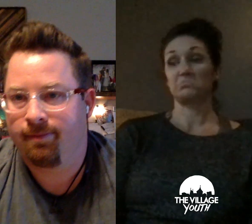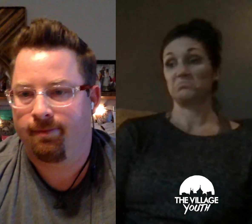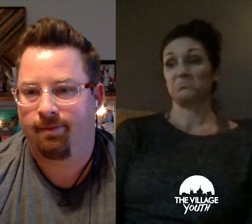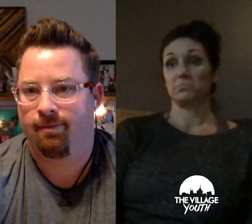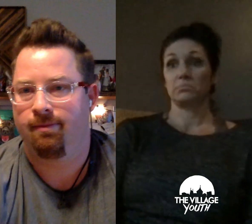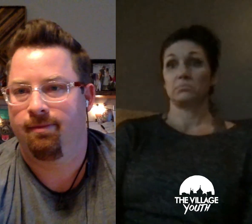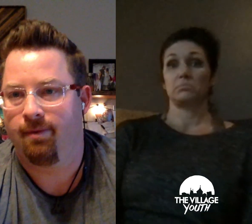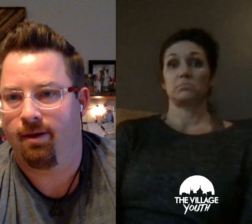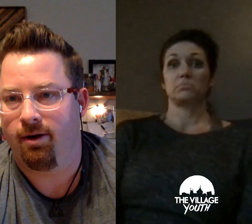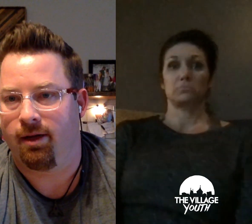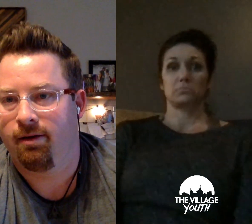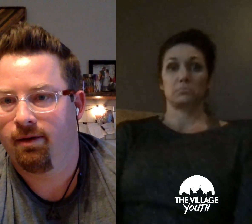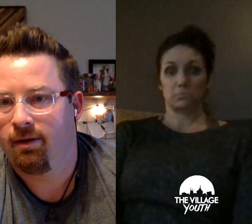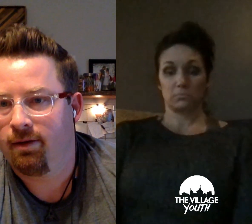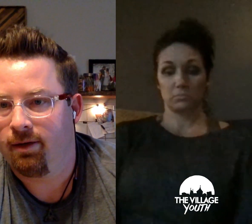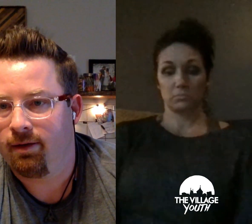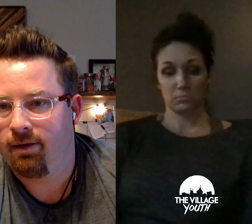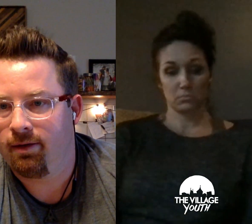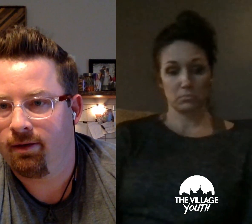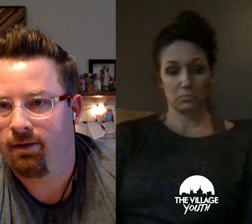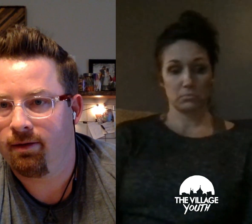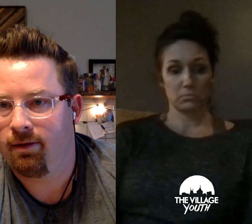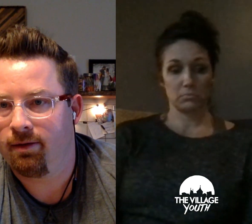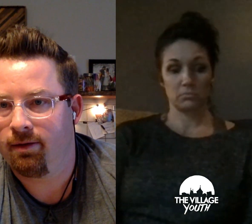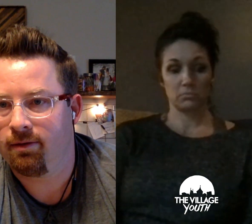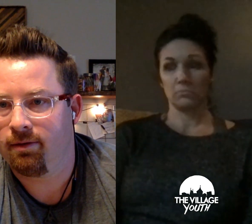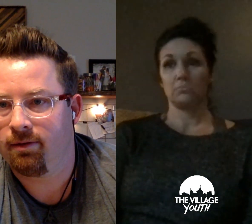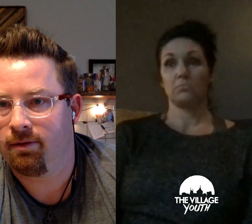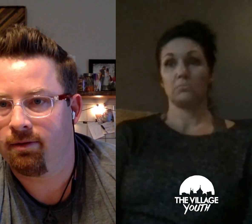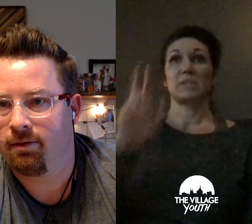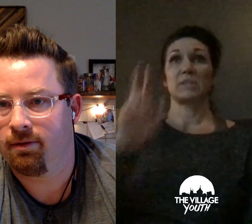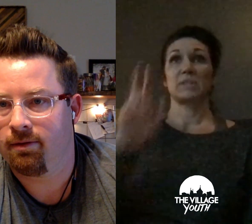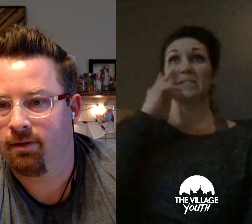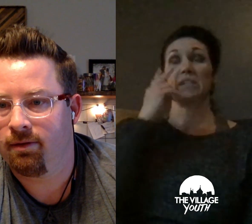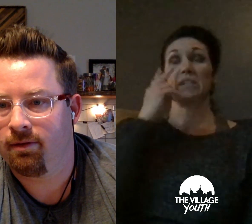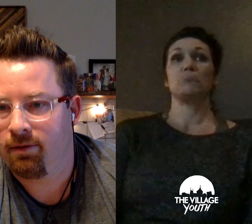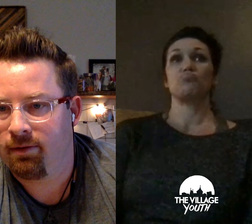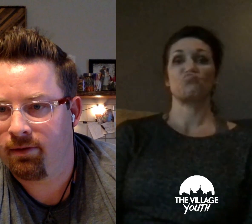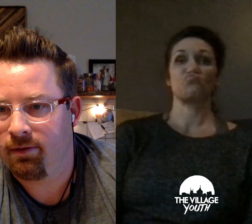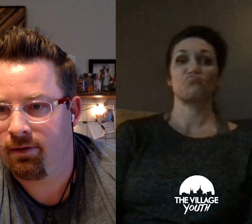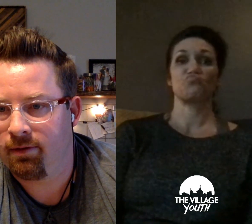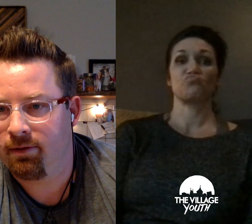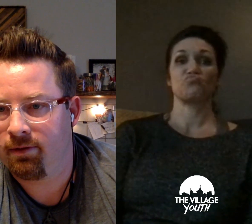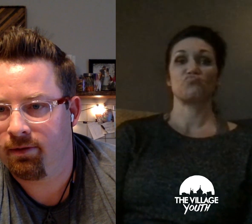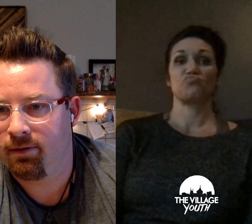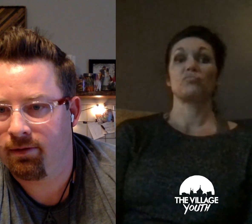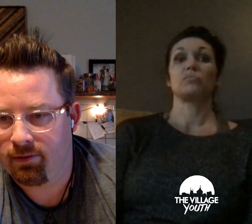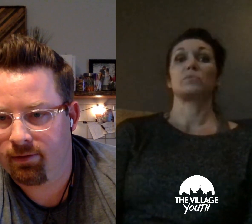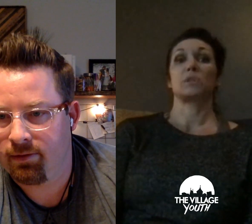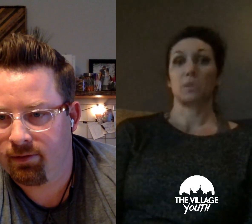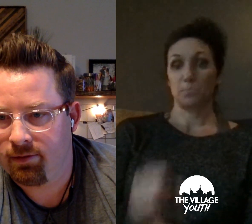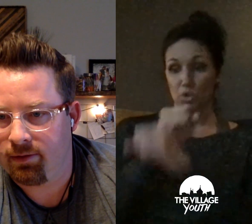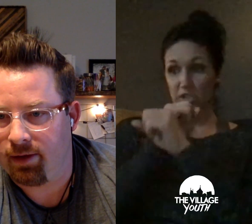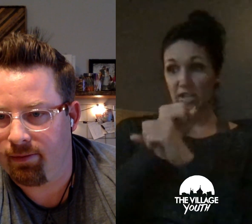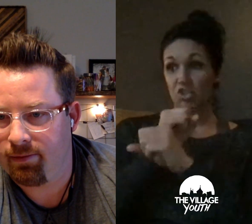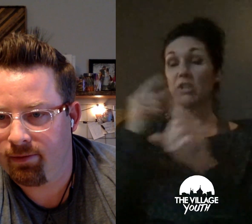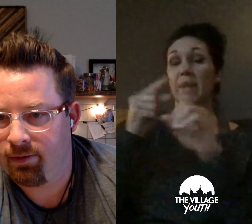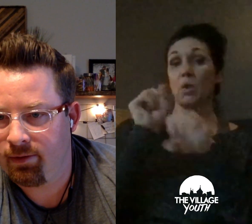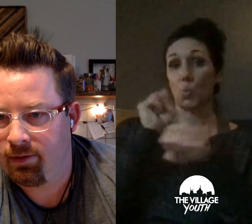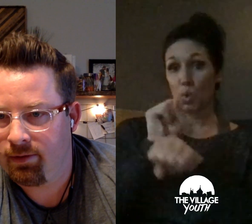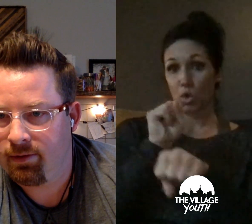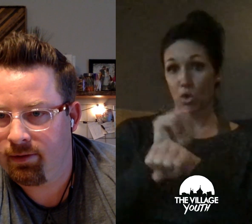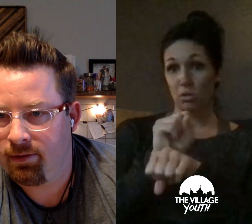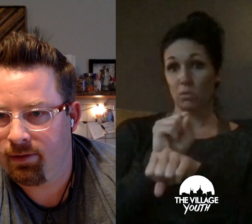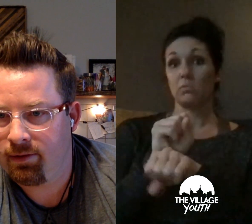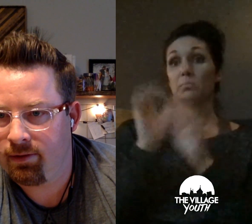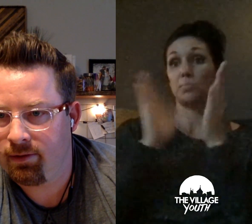Yeah, let me keep going here. Oh, you're good. Let's see. A raise at work and protection while at work. Yeah.